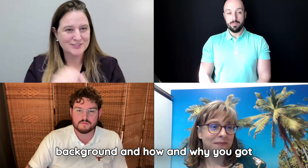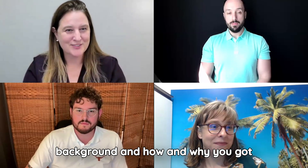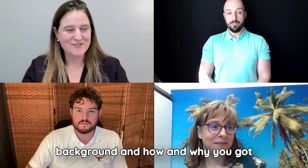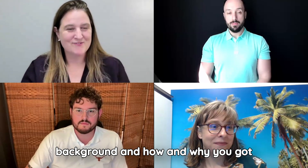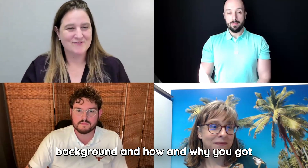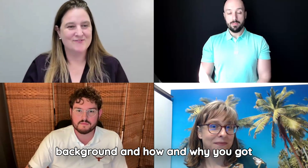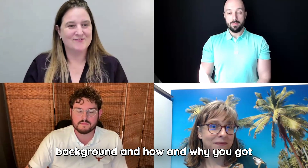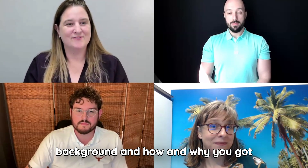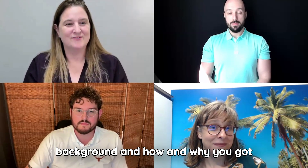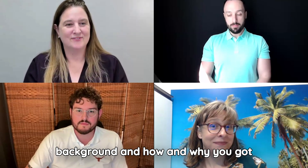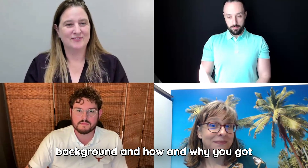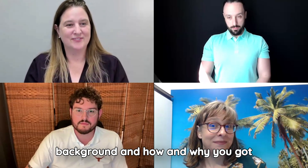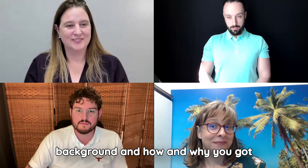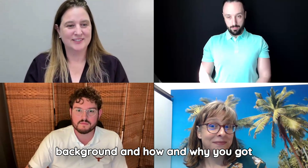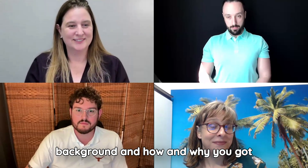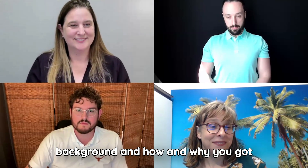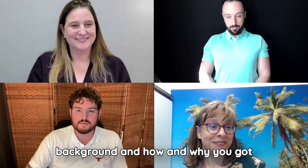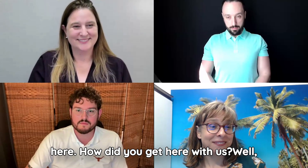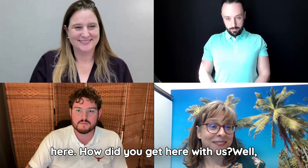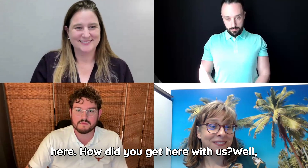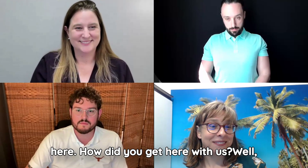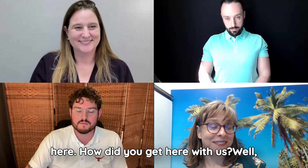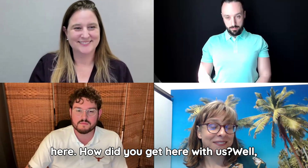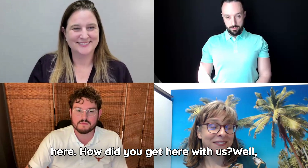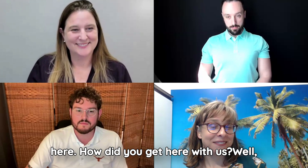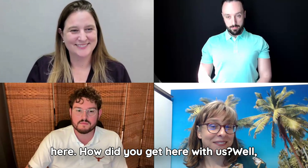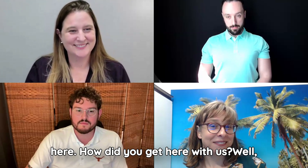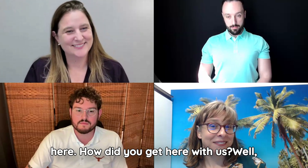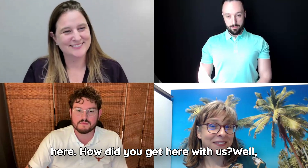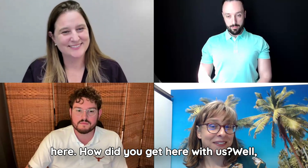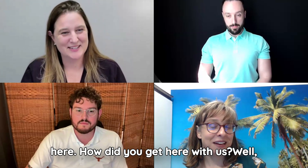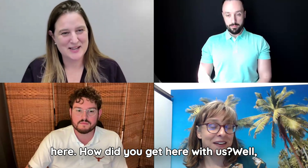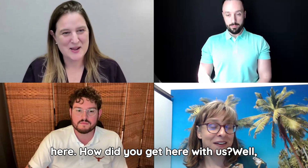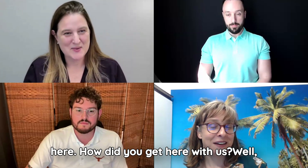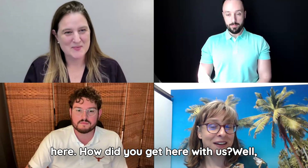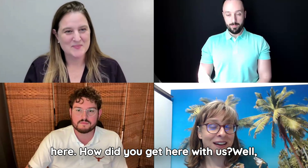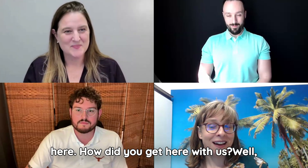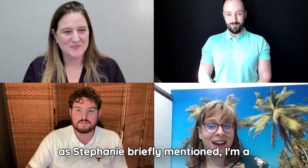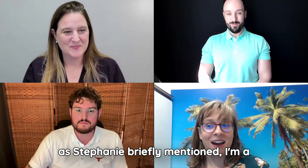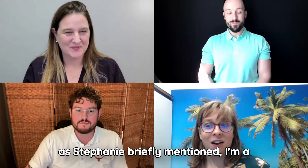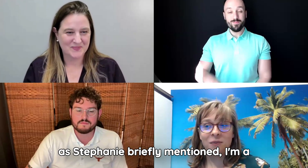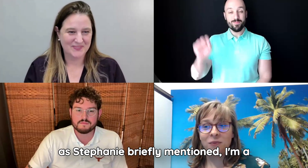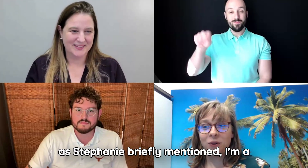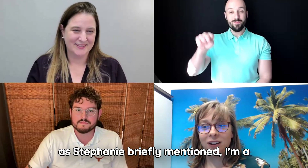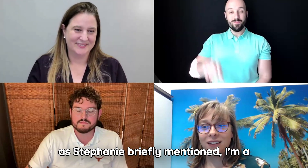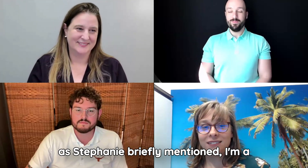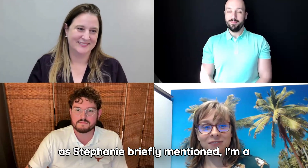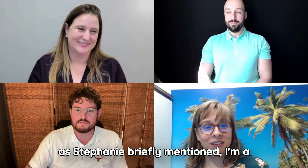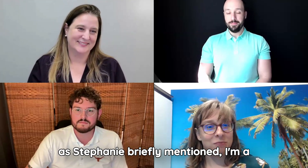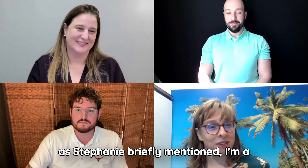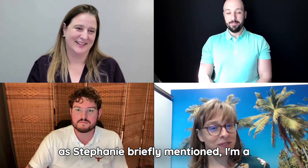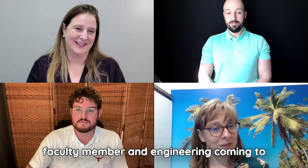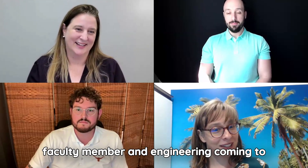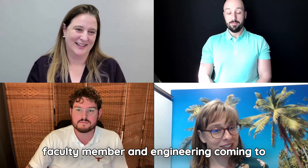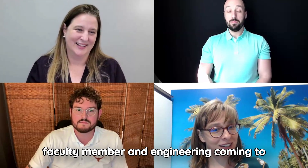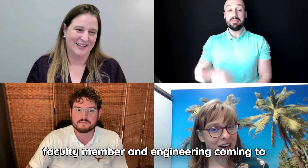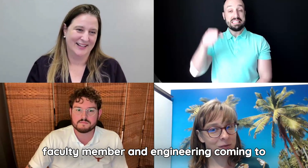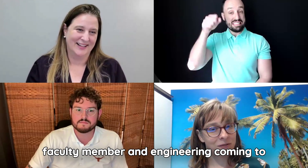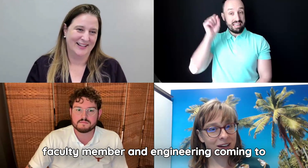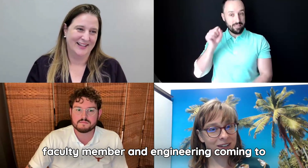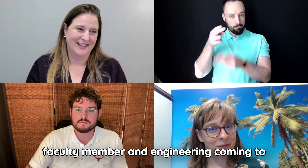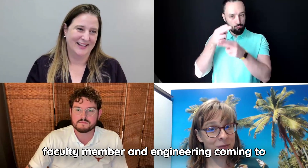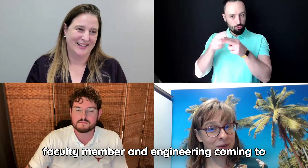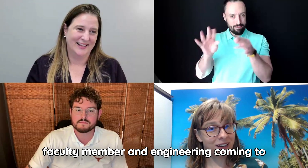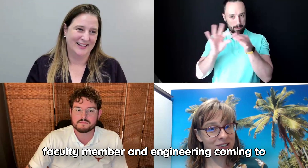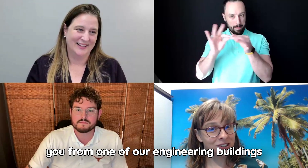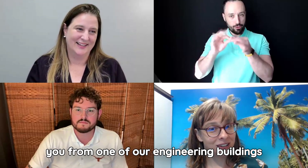about your background and how and how you got here. How'd you get here with Yeah. us? Well, as Stephanie briefly mentioned, I'm